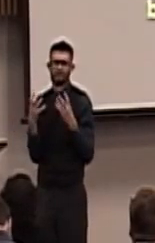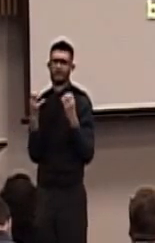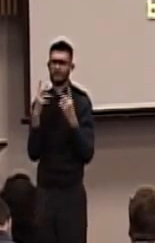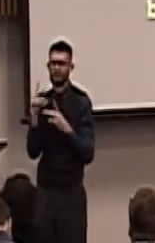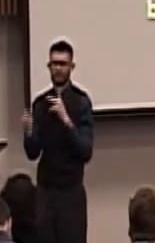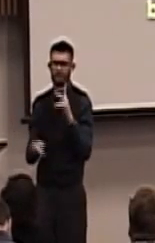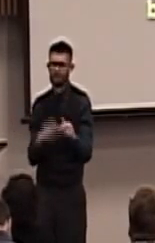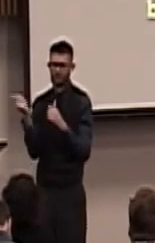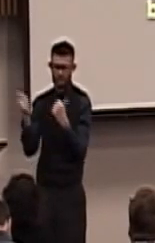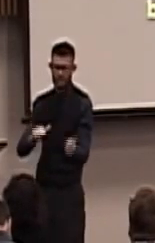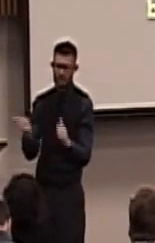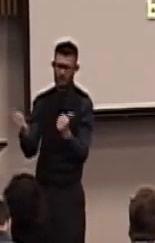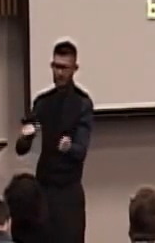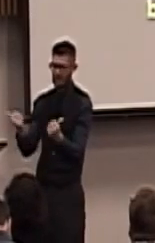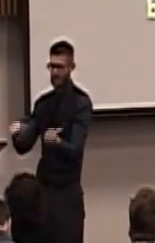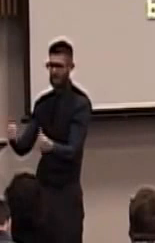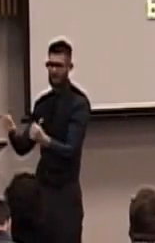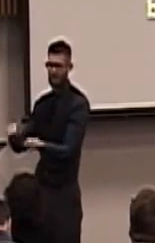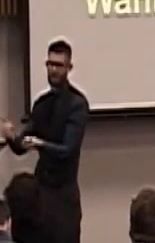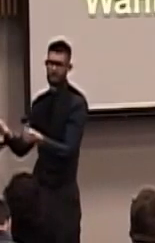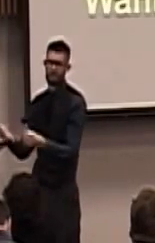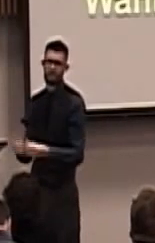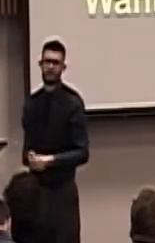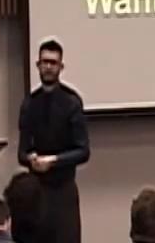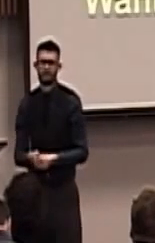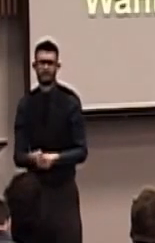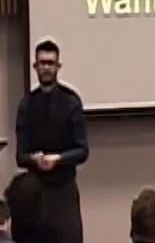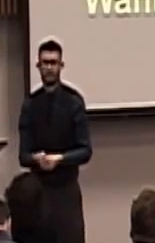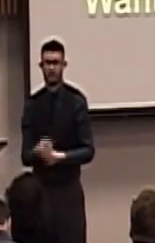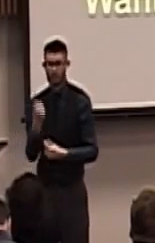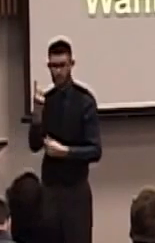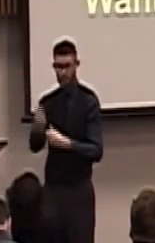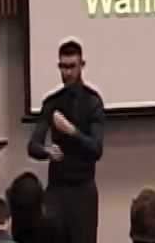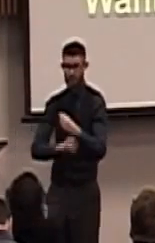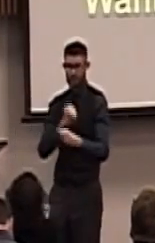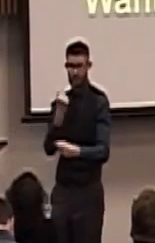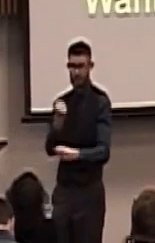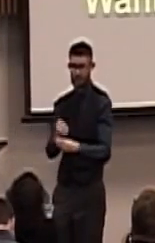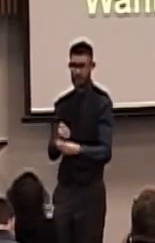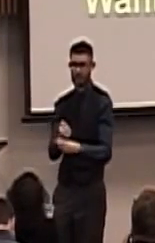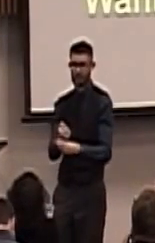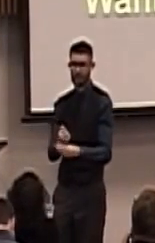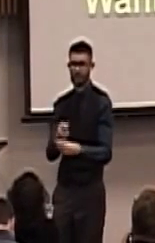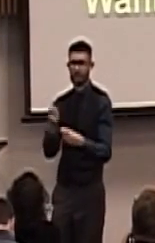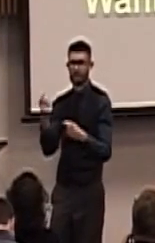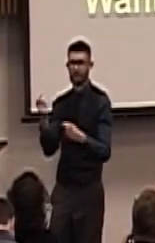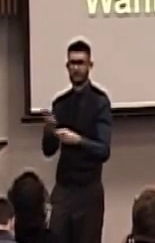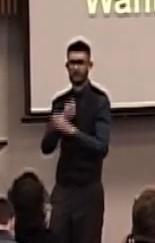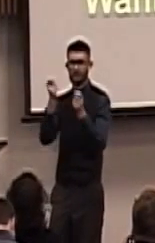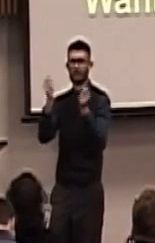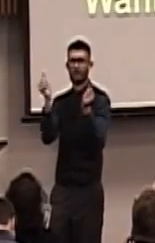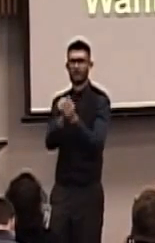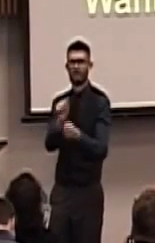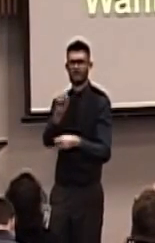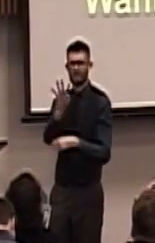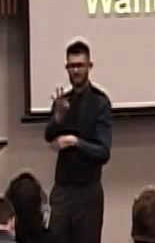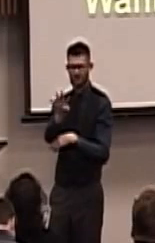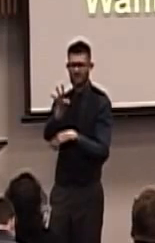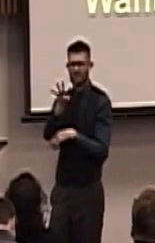being baptized into Christ, and after 1 year of being there, they celebrated with 400